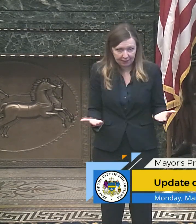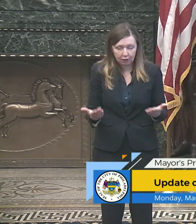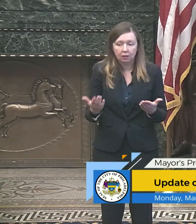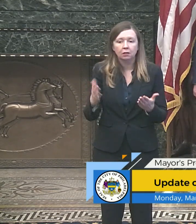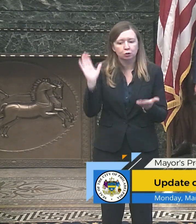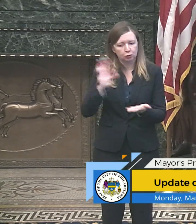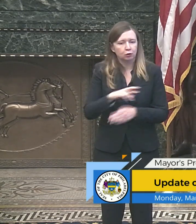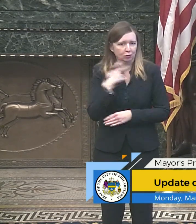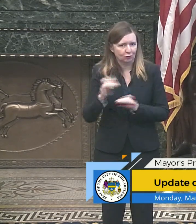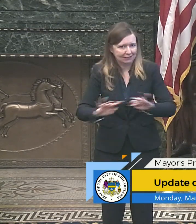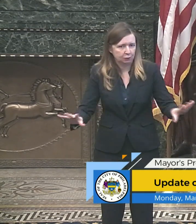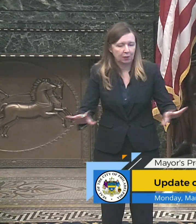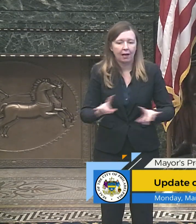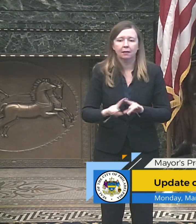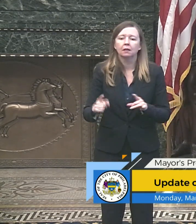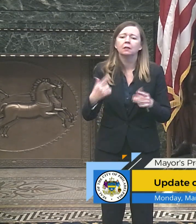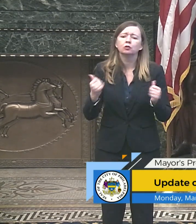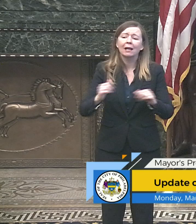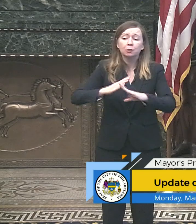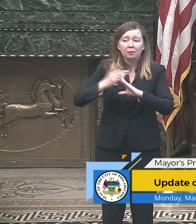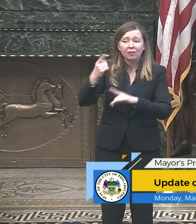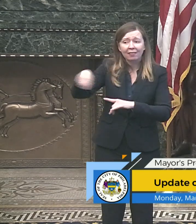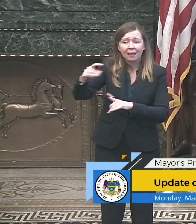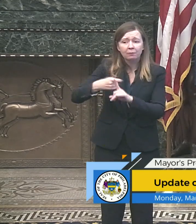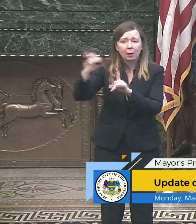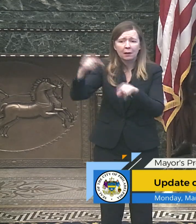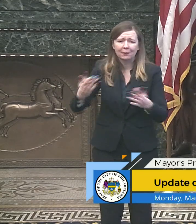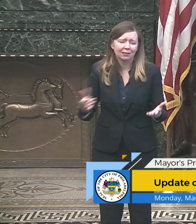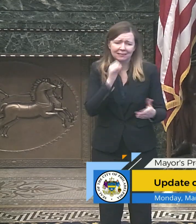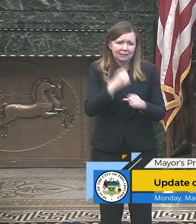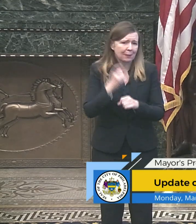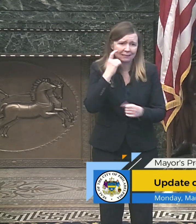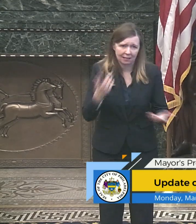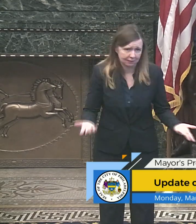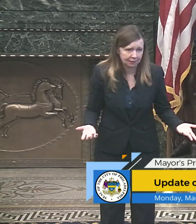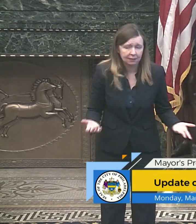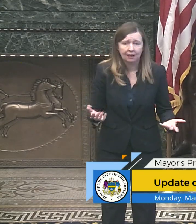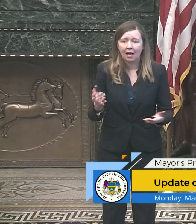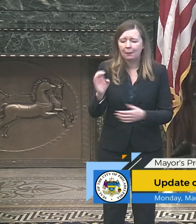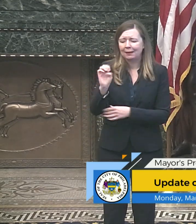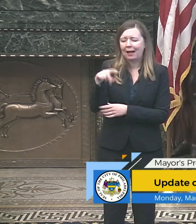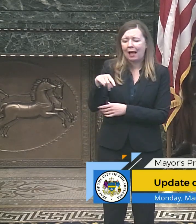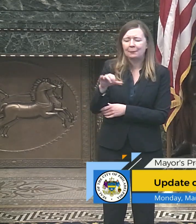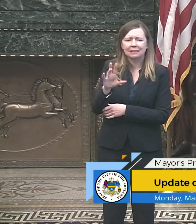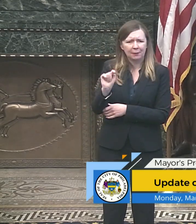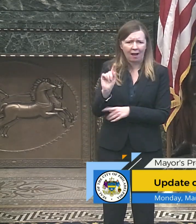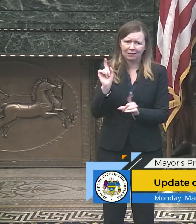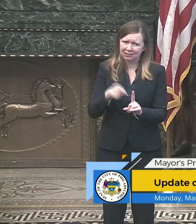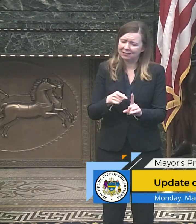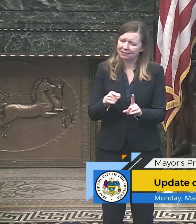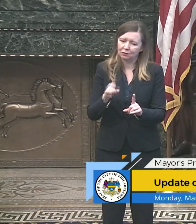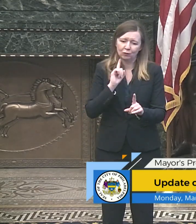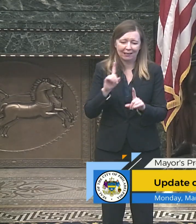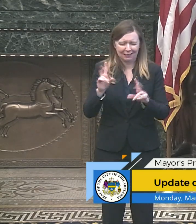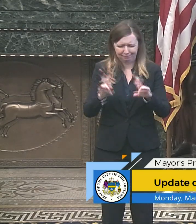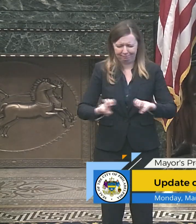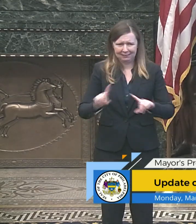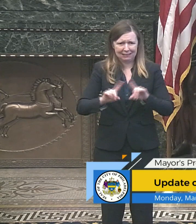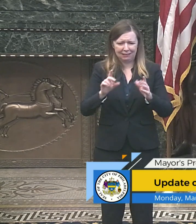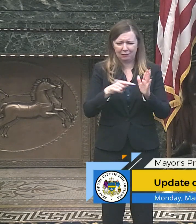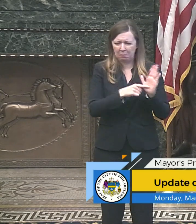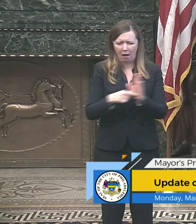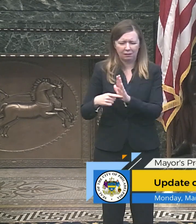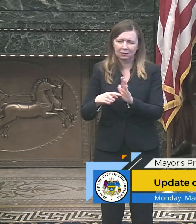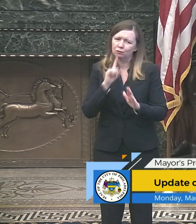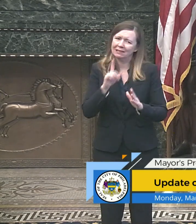others. But trying to prevent them from coming here doesn't make sense epidemiologically. If you look at models, it's not going to make much difference when the virus is already